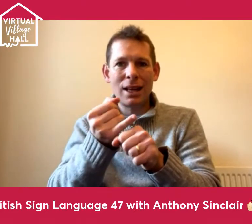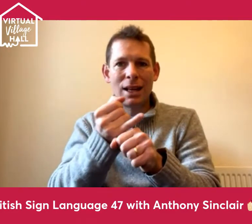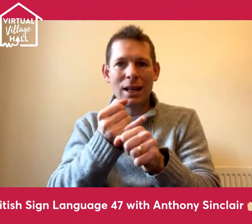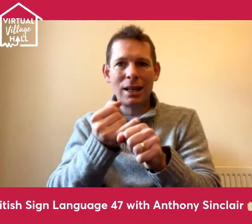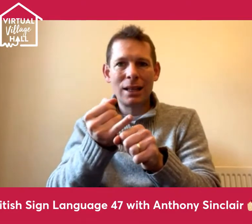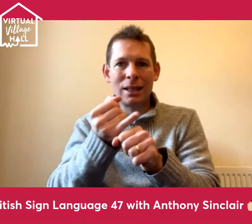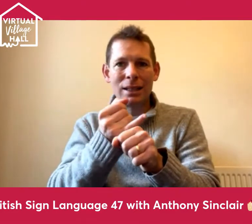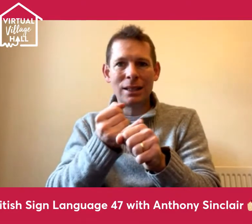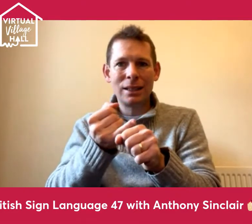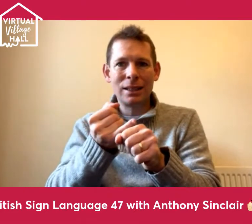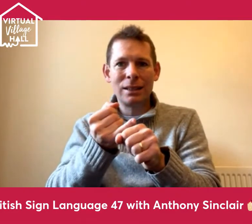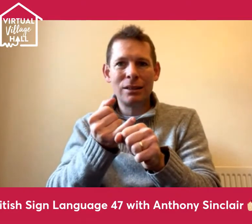grey,